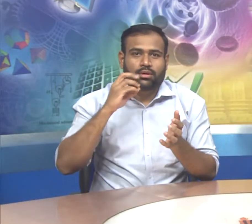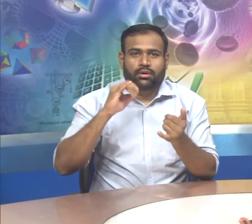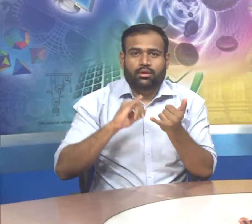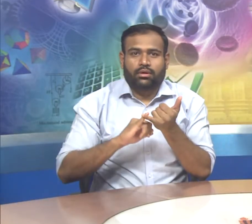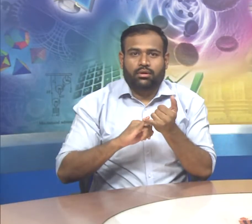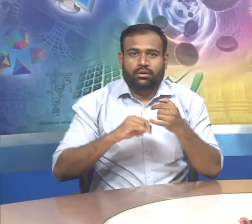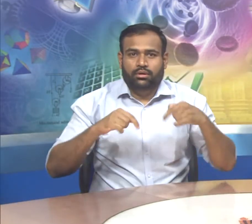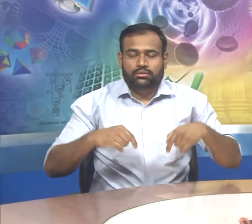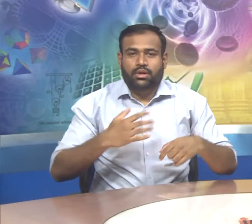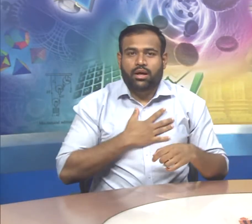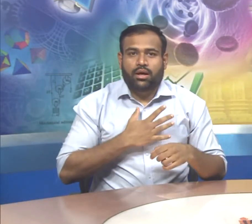Welcome.